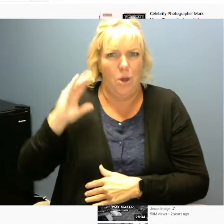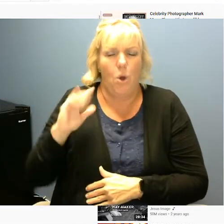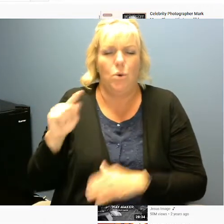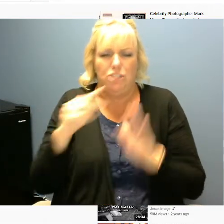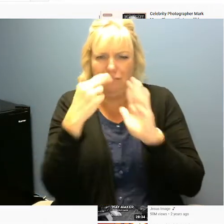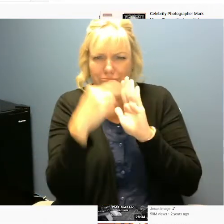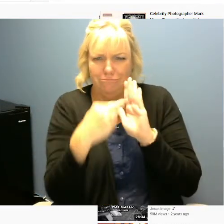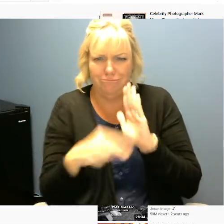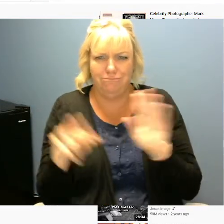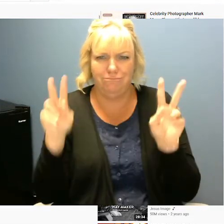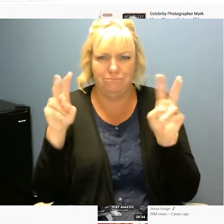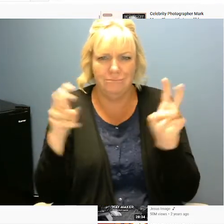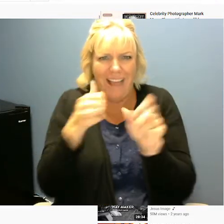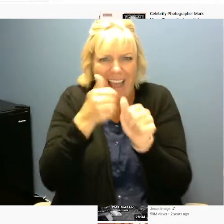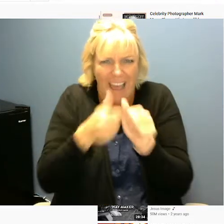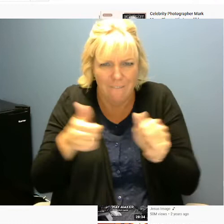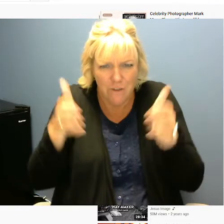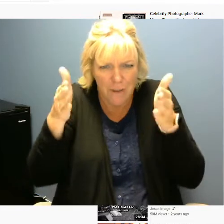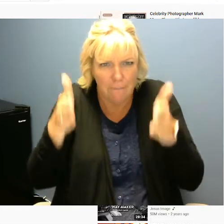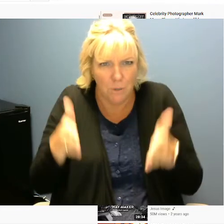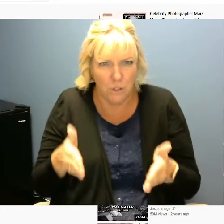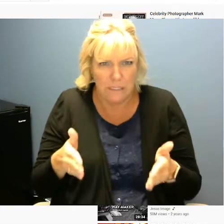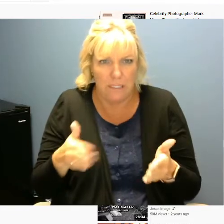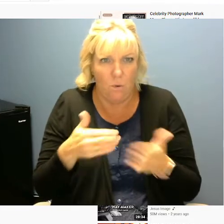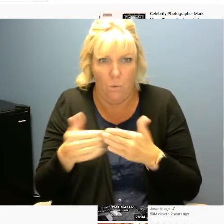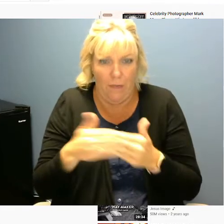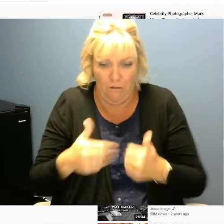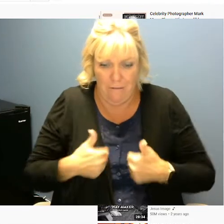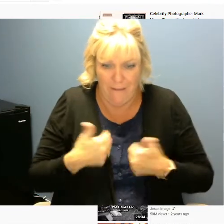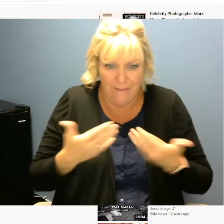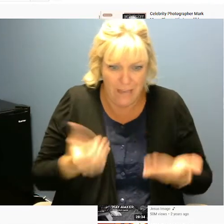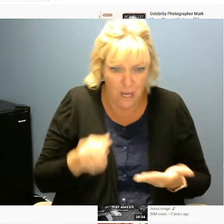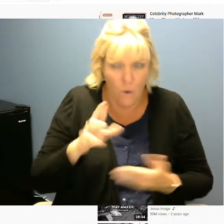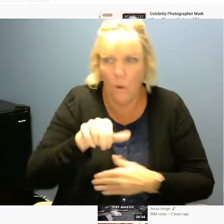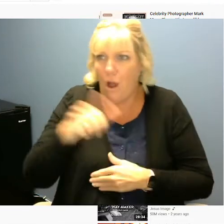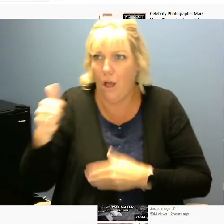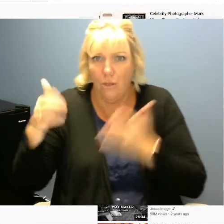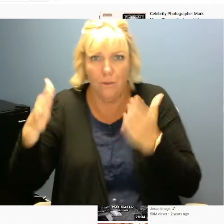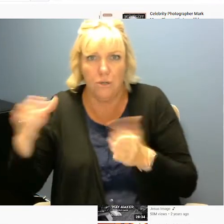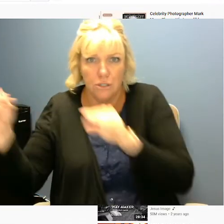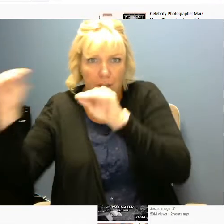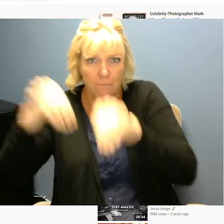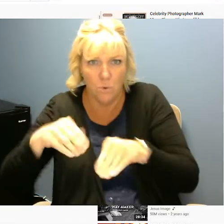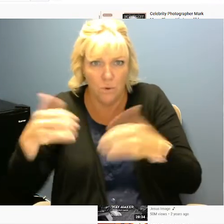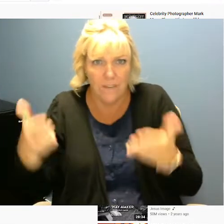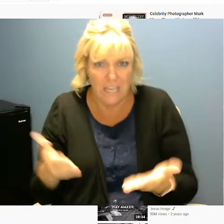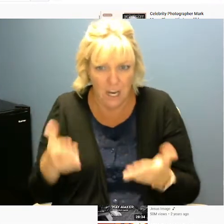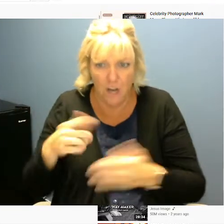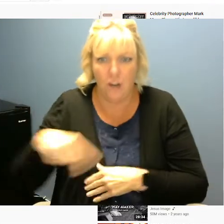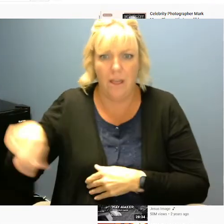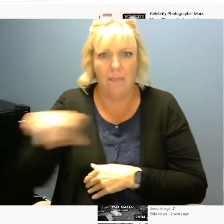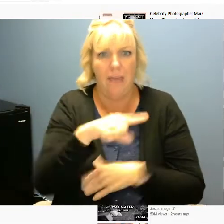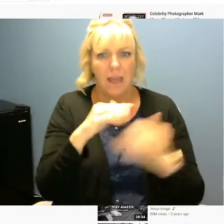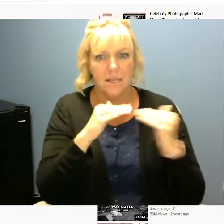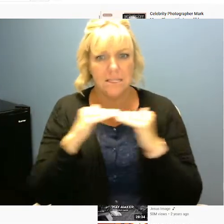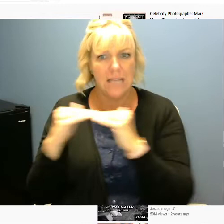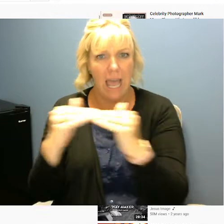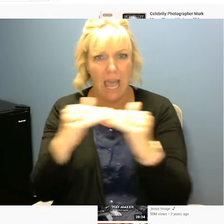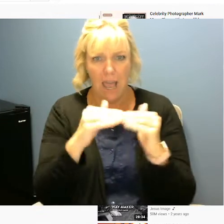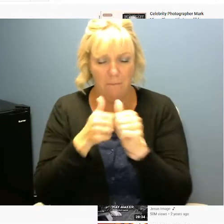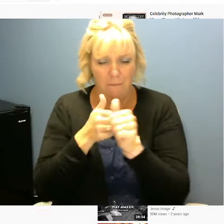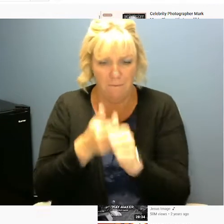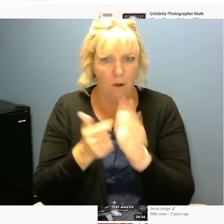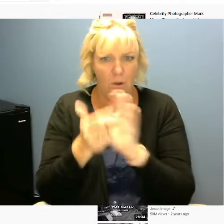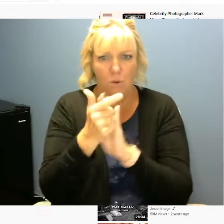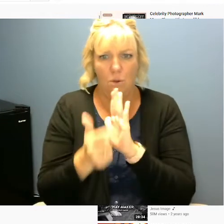whether inhabitant or foreigner, shall enjoy the same justice and law that is general for the plantation, which we constitute and execute one towards